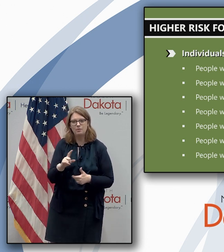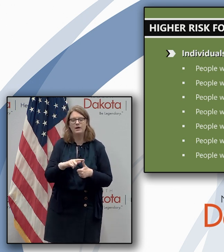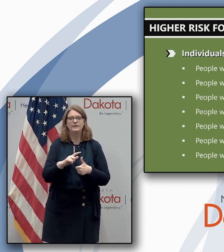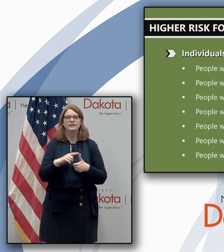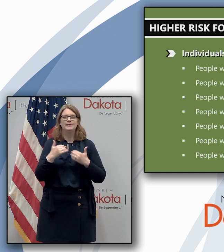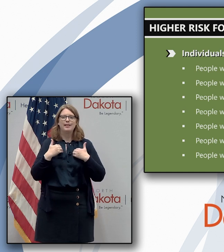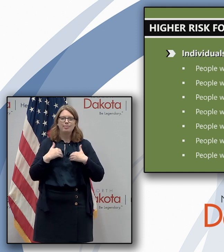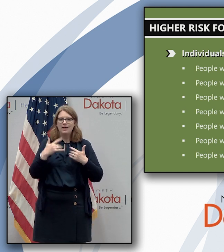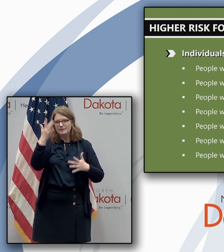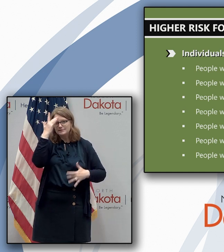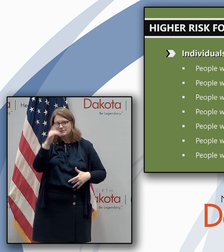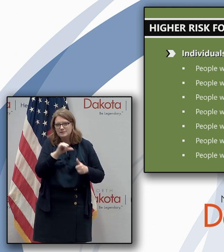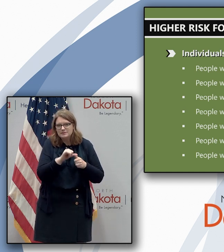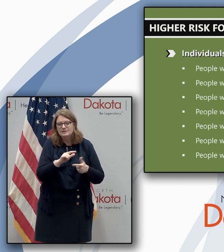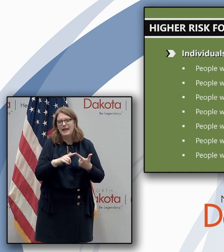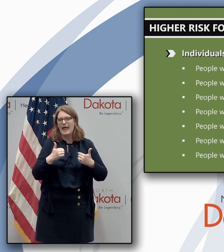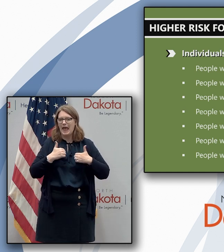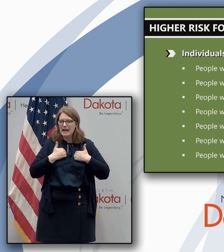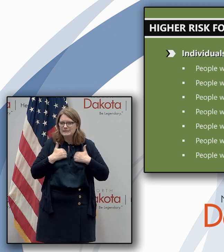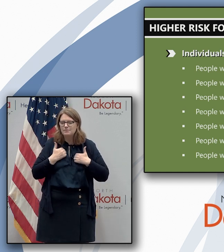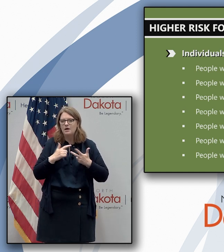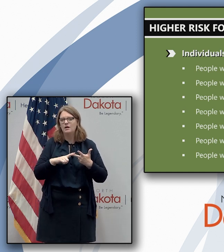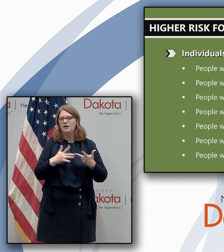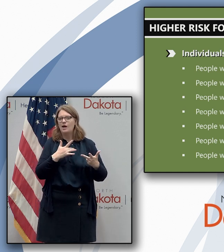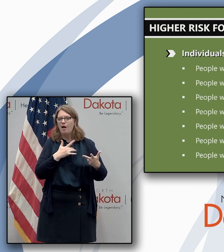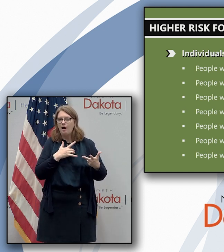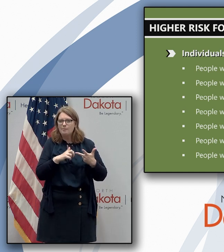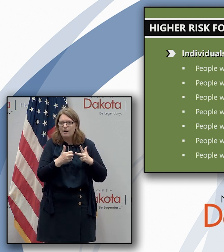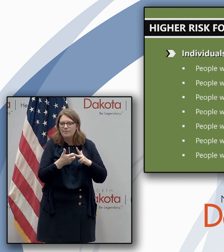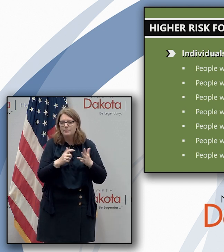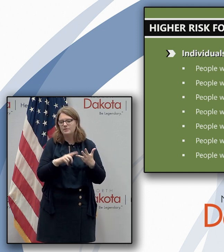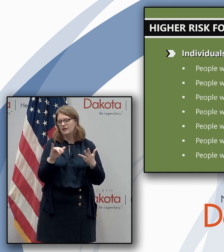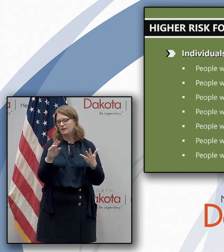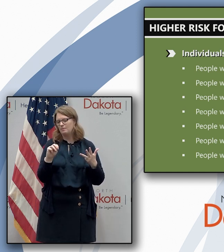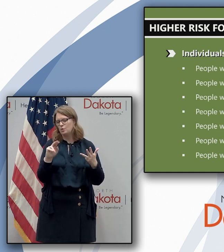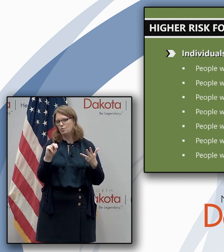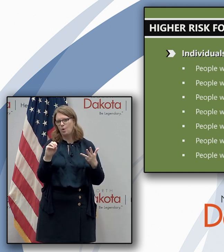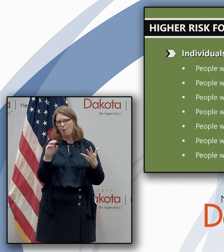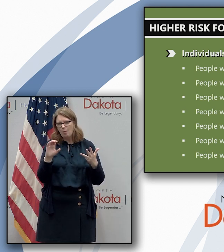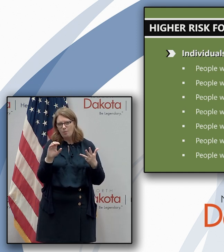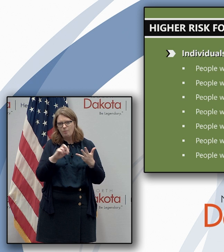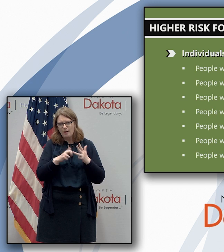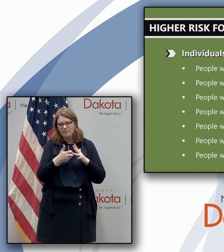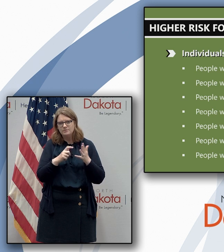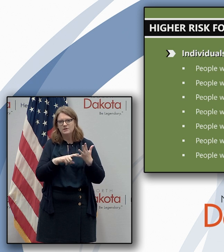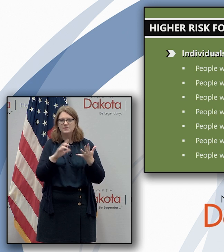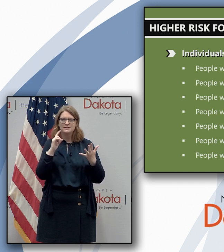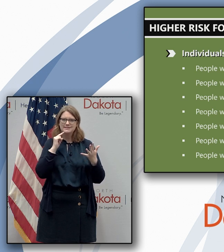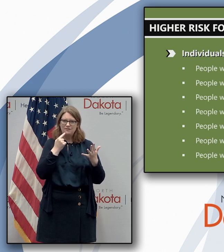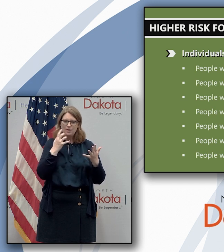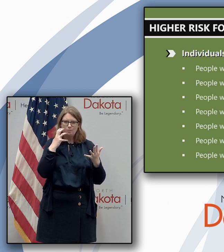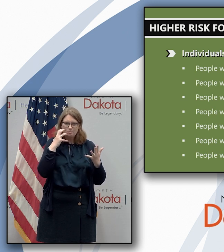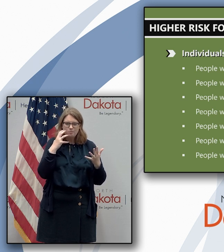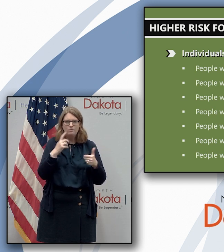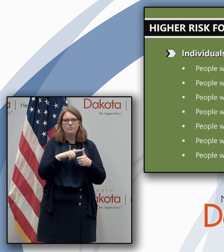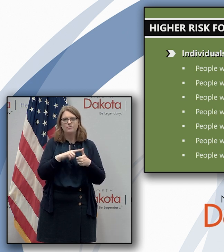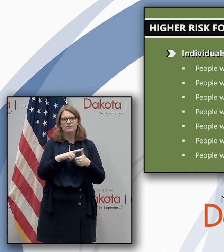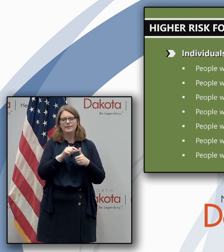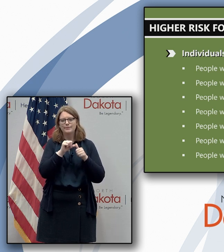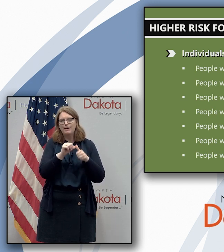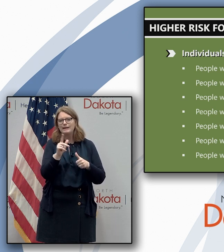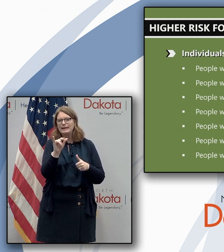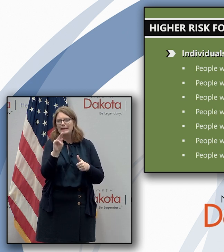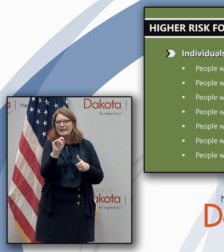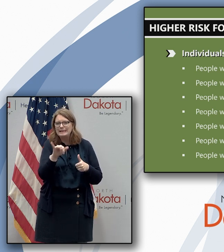disease, moderate to severe asthma, people with past heart conditions, people who are immunocompromised, severe obesity, obesity, diabetes, chronic